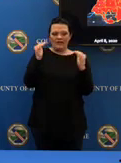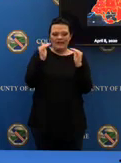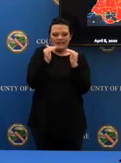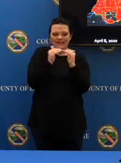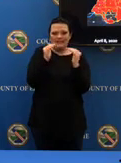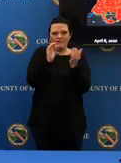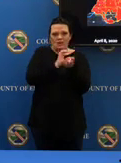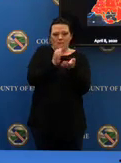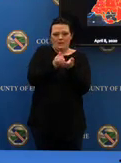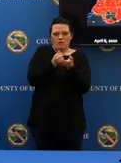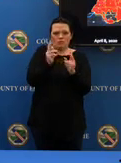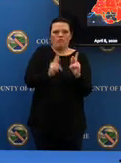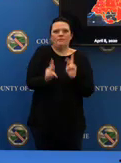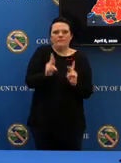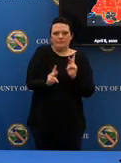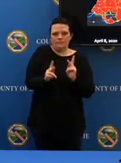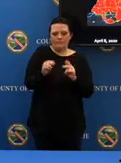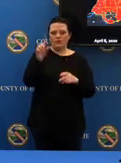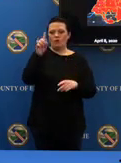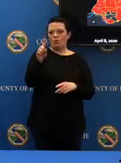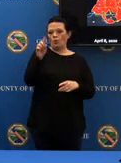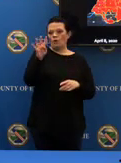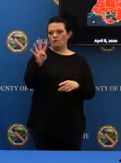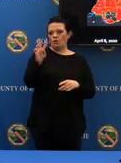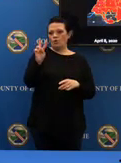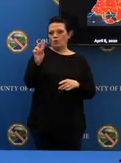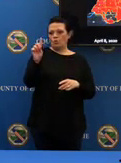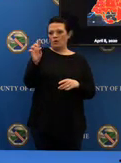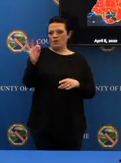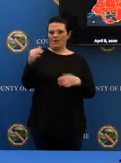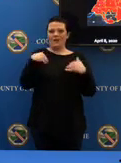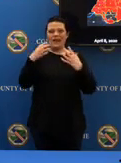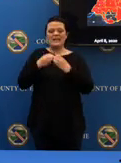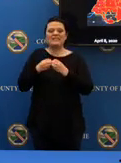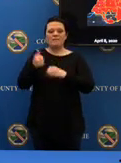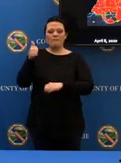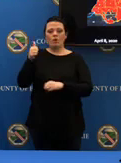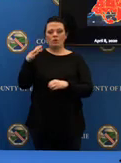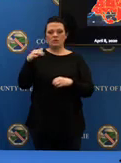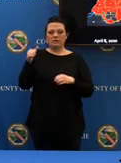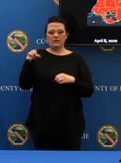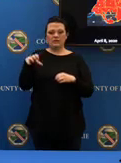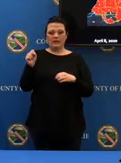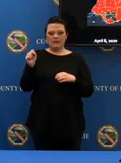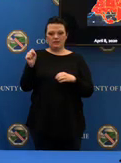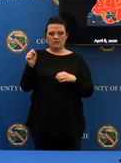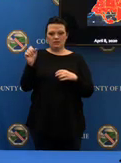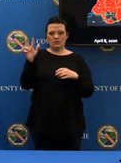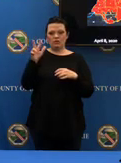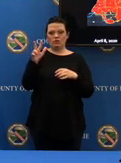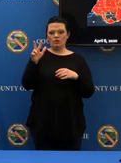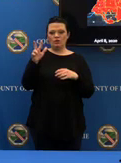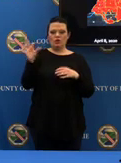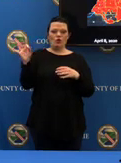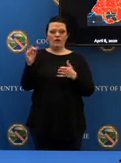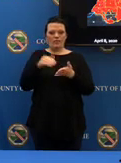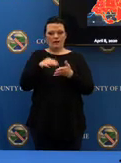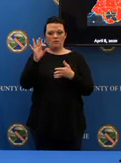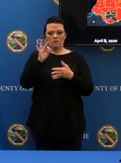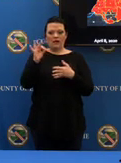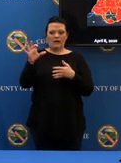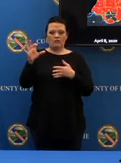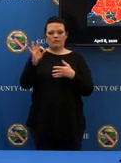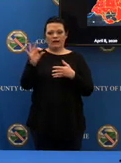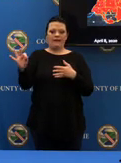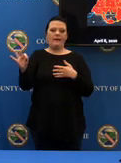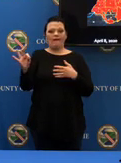I'll give you an example. 14219 has the most cases at 100 with a 39,999 population, or